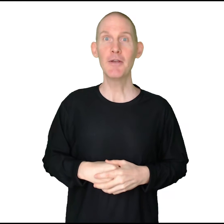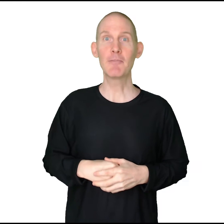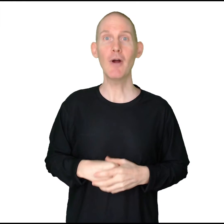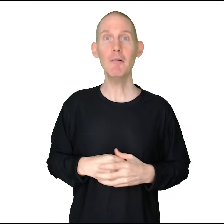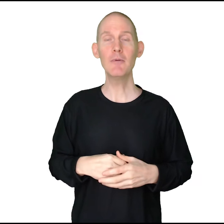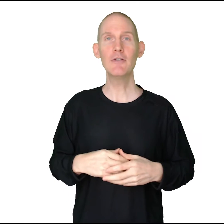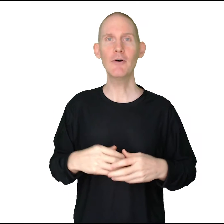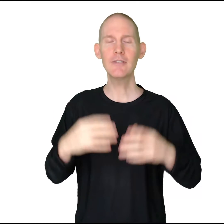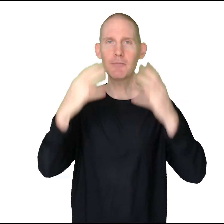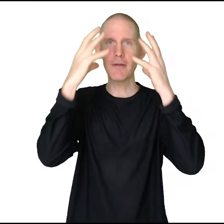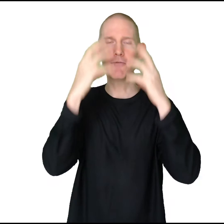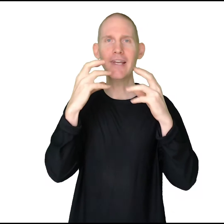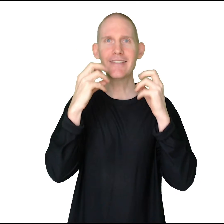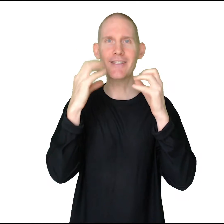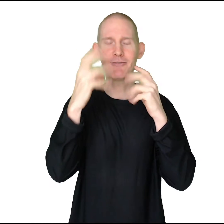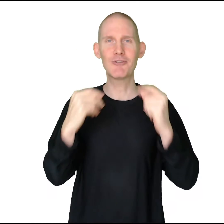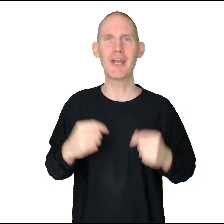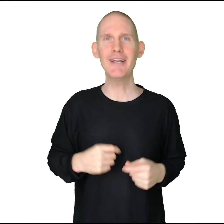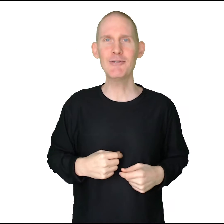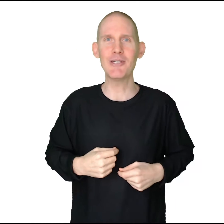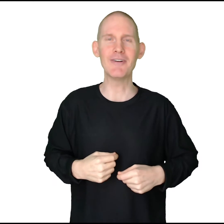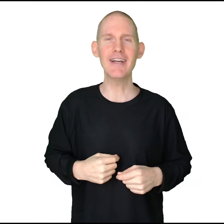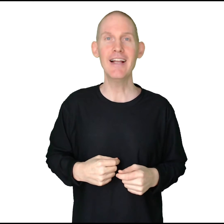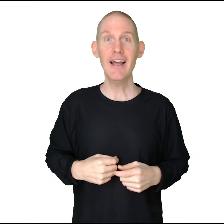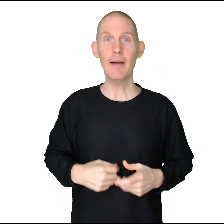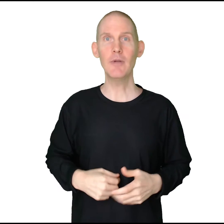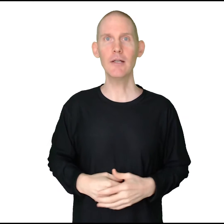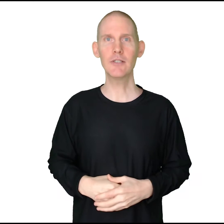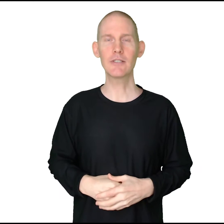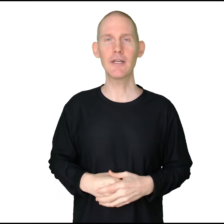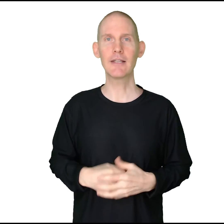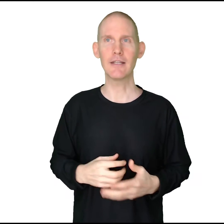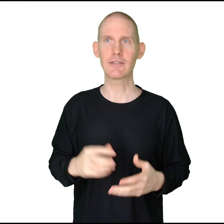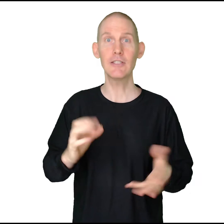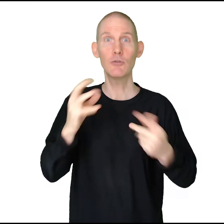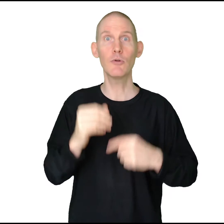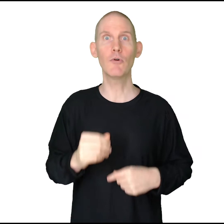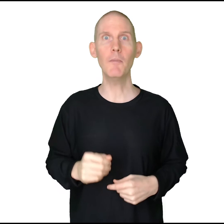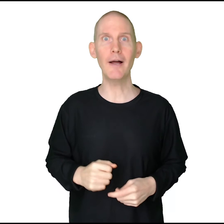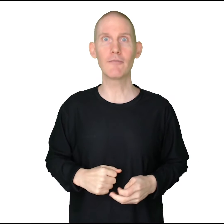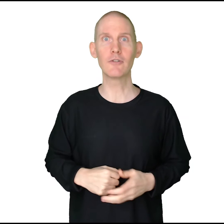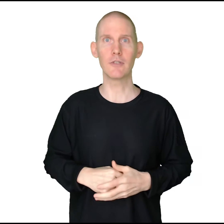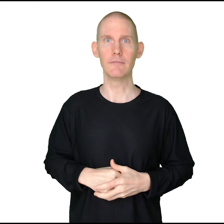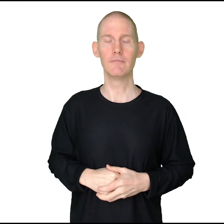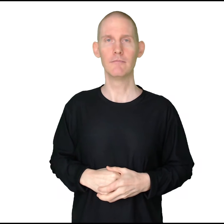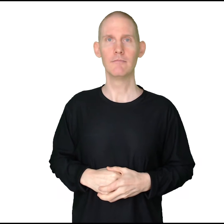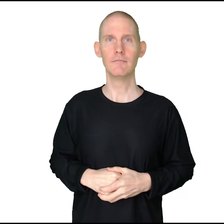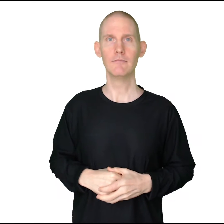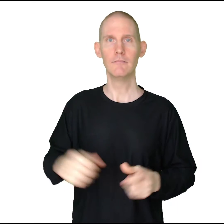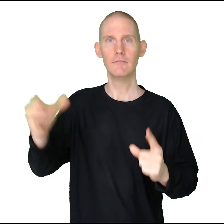you probably notice my face is changing, right? I'm not just like this. Let's do the robot version.